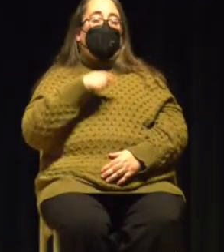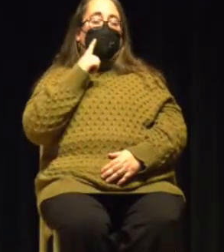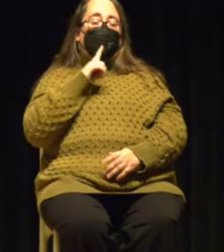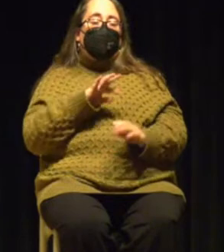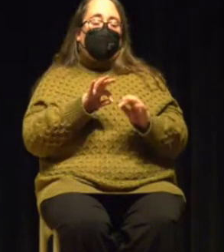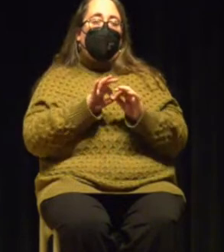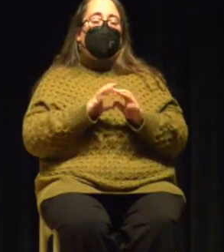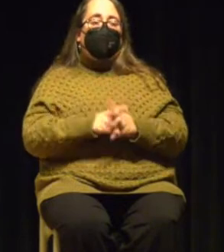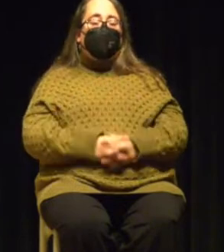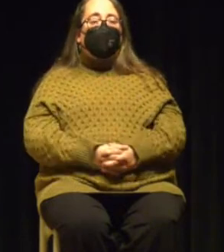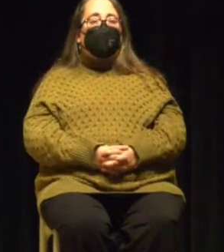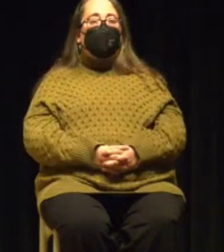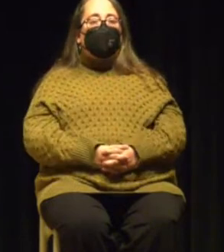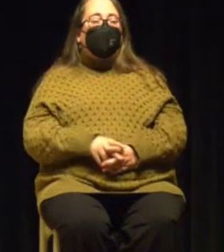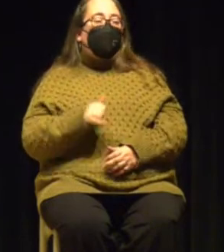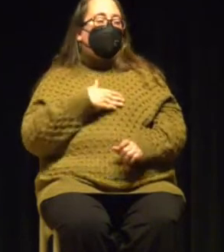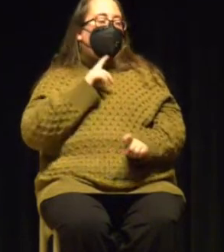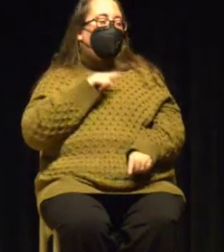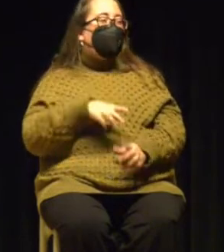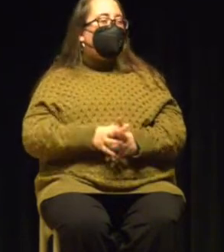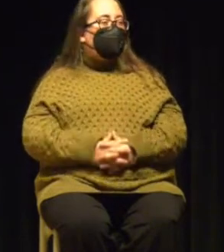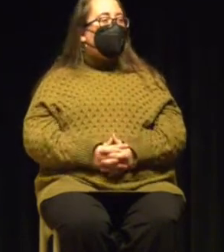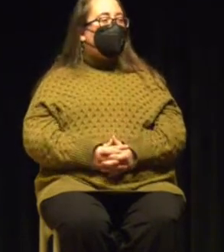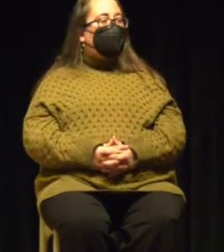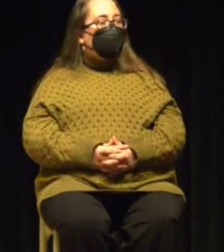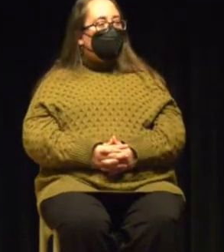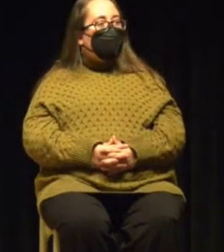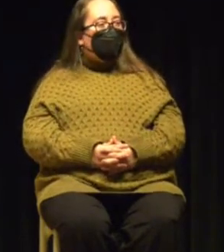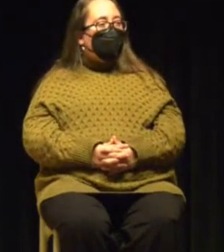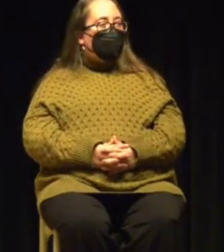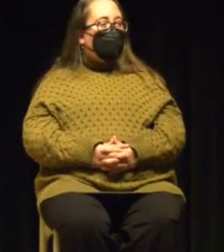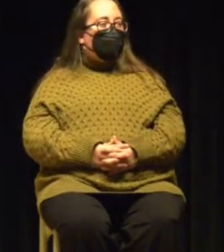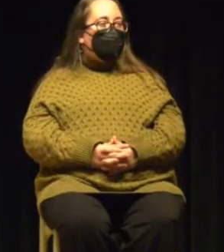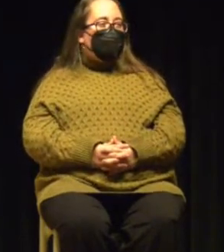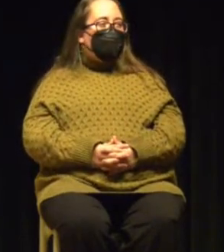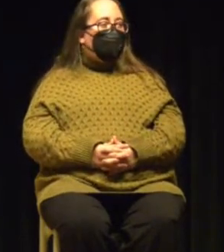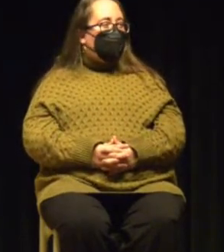important. That's my answer there. Thank you.